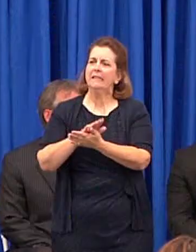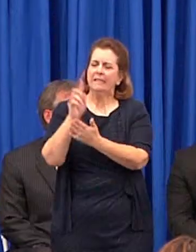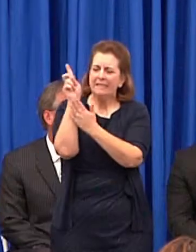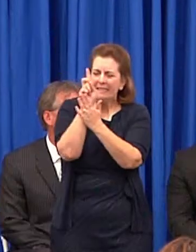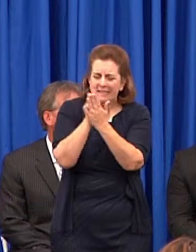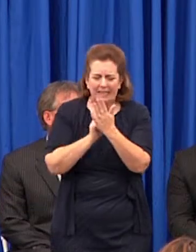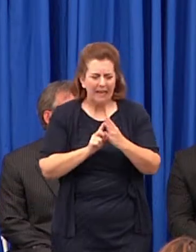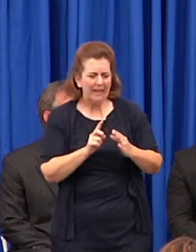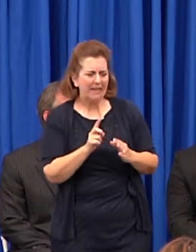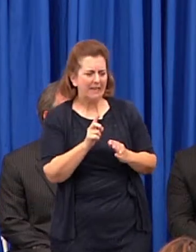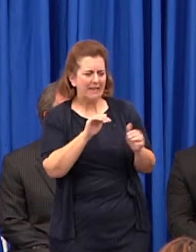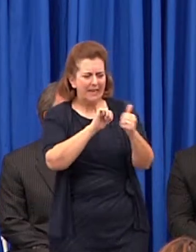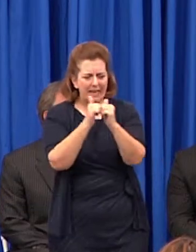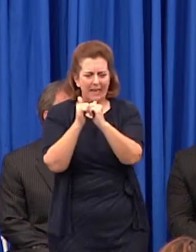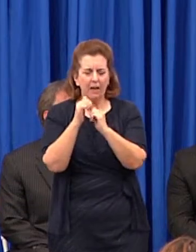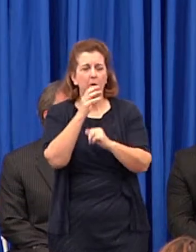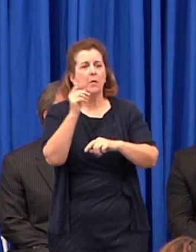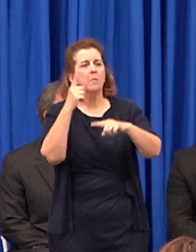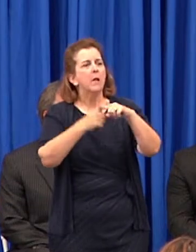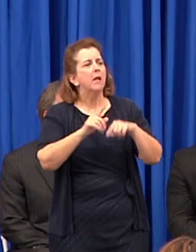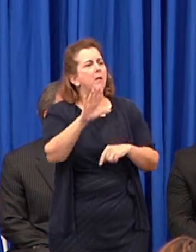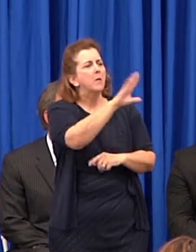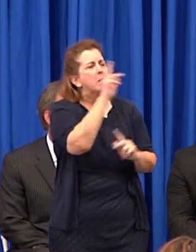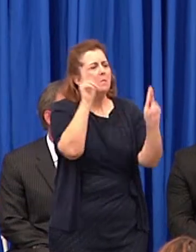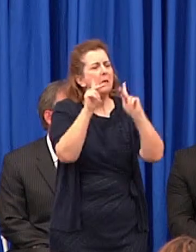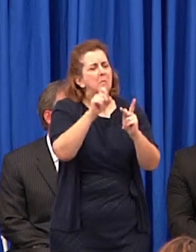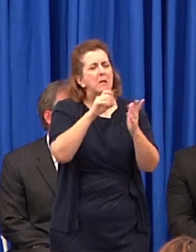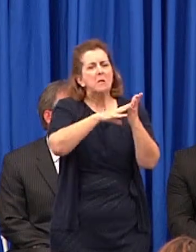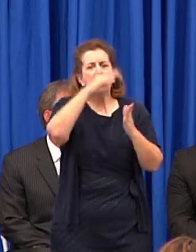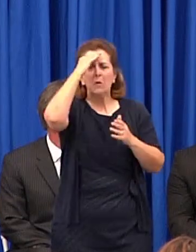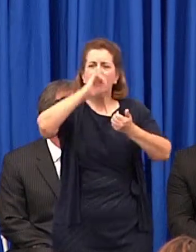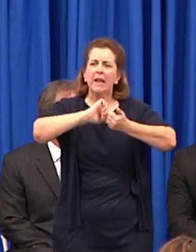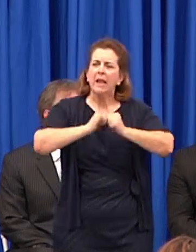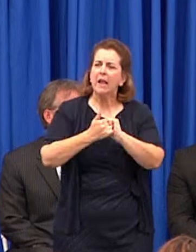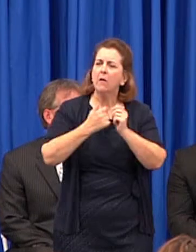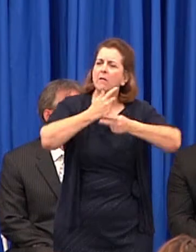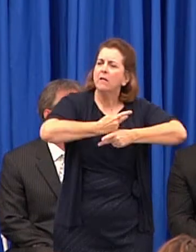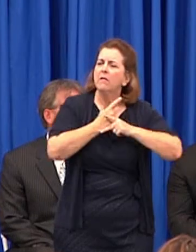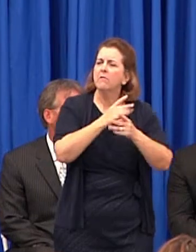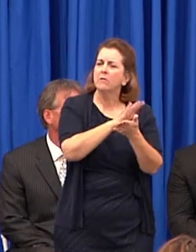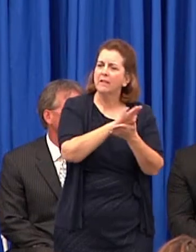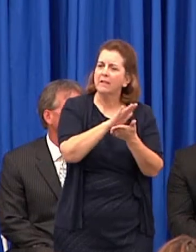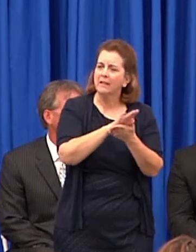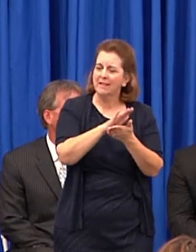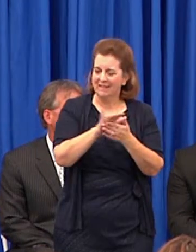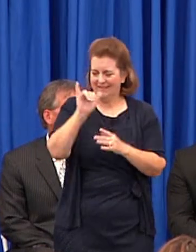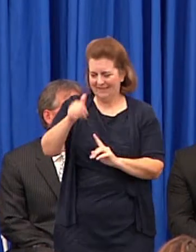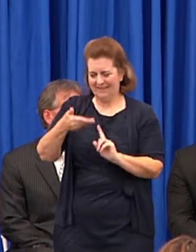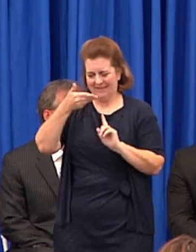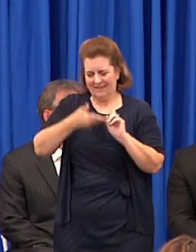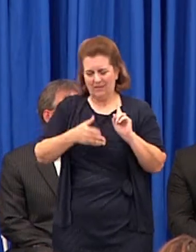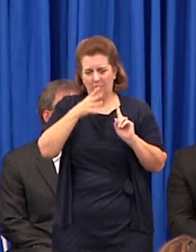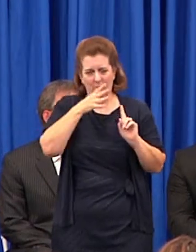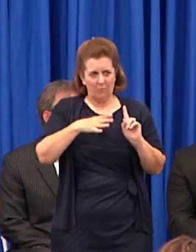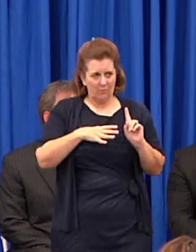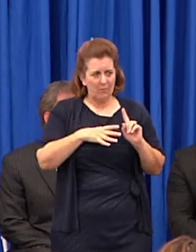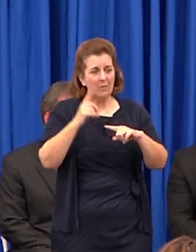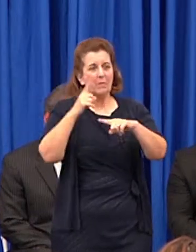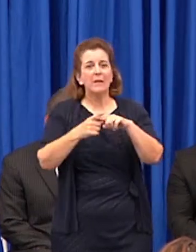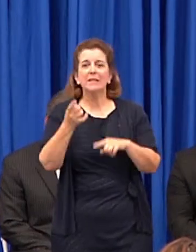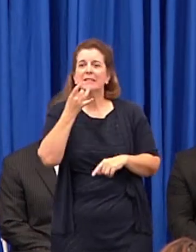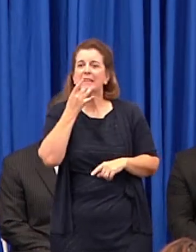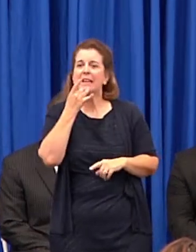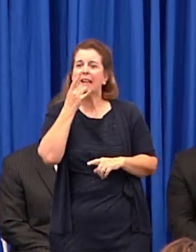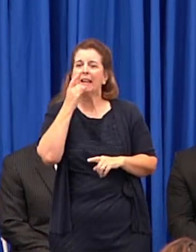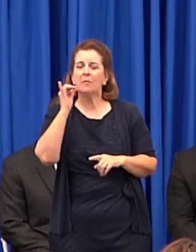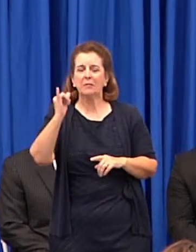in working class homes. Because of Florence Nightingale, the lamp and flame are recognized worldwide as